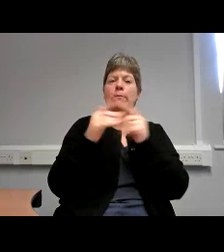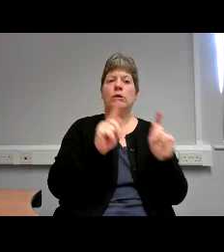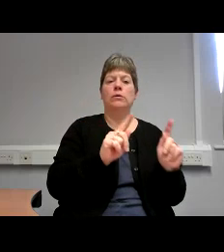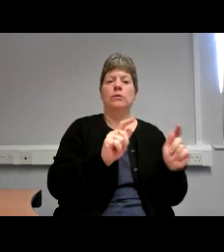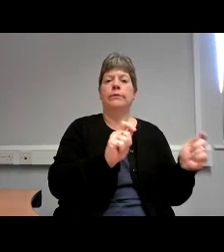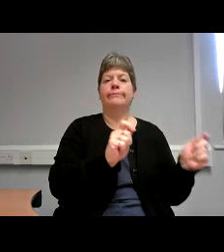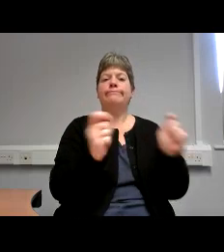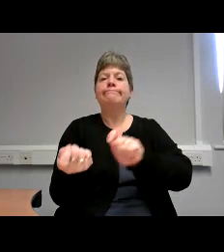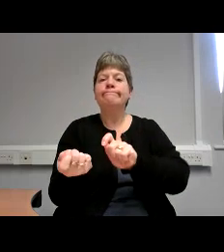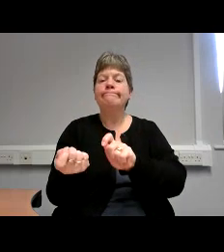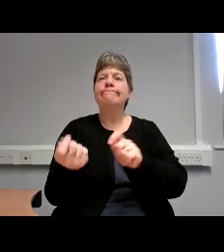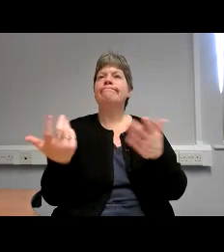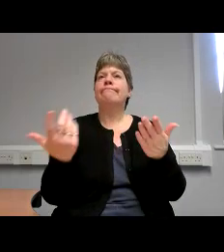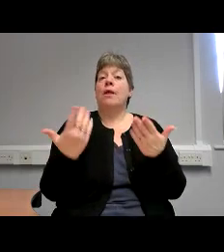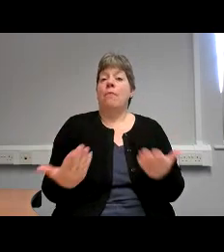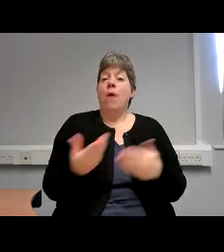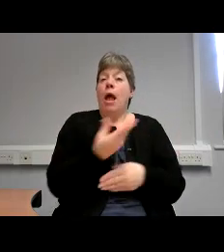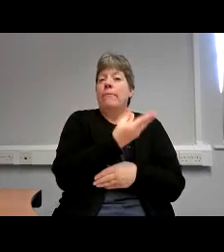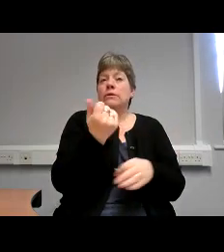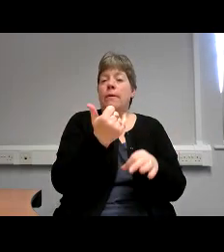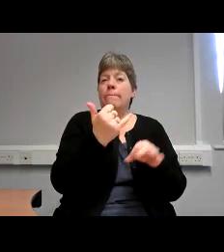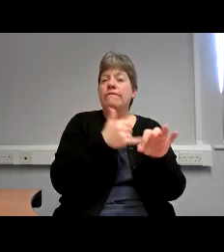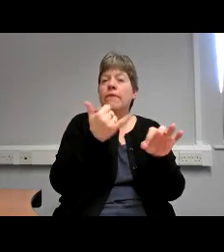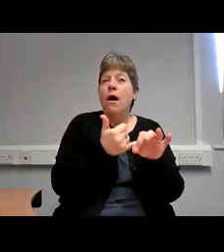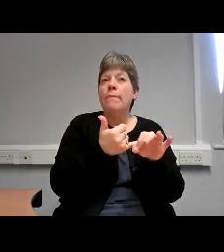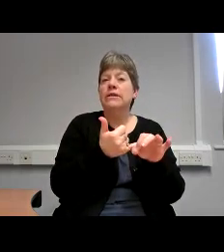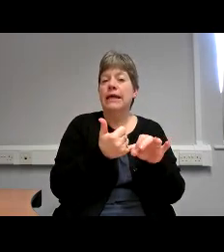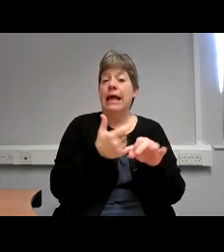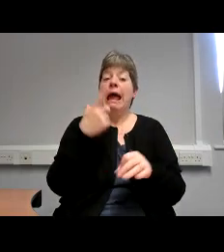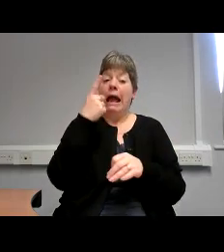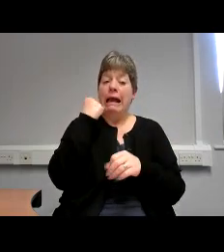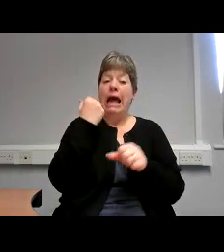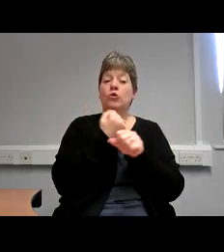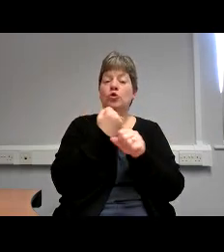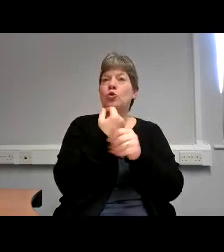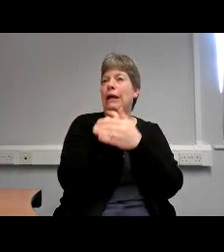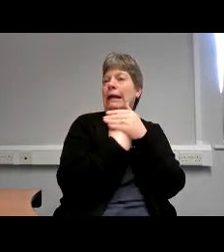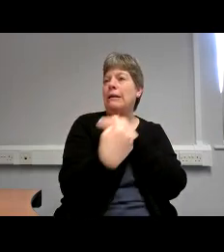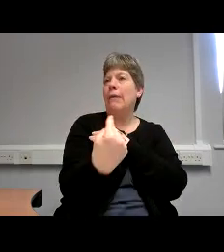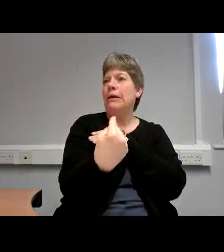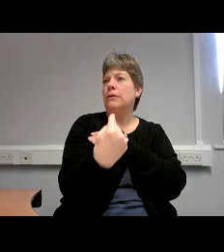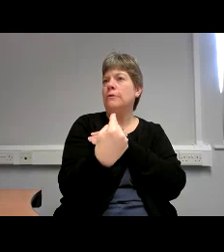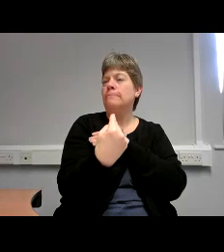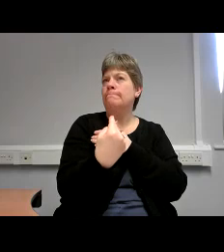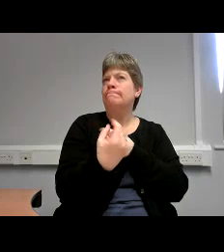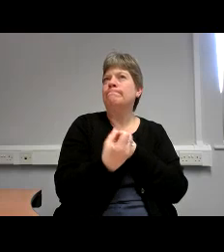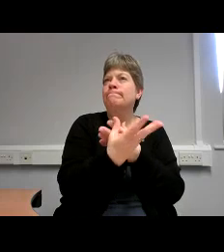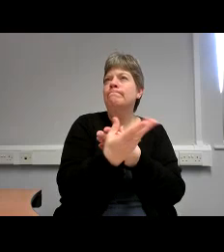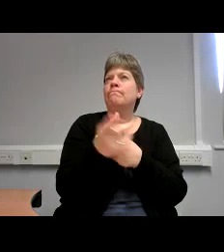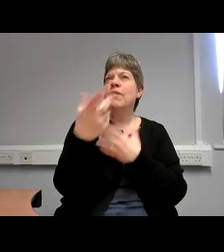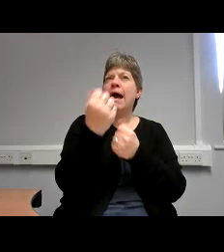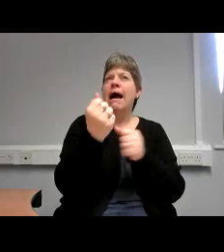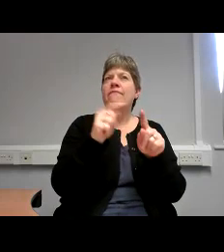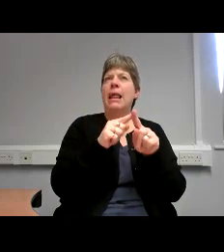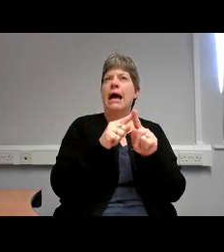have pharmacies with pharmacists that do independently prescribe, and they have some private